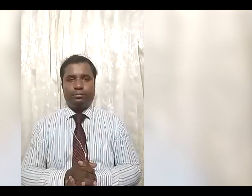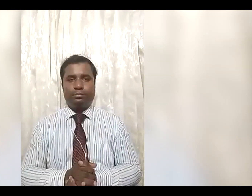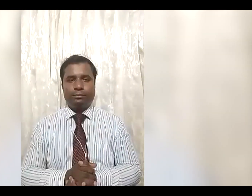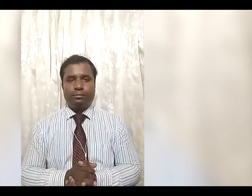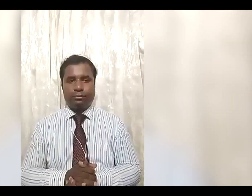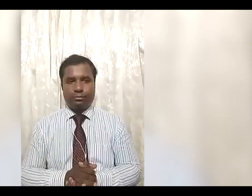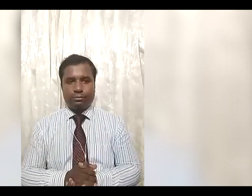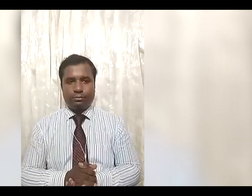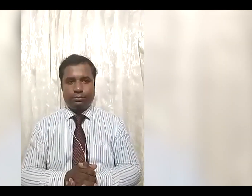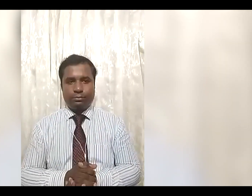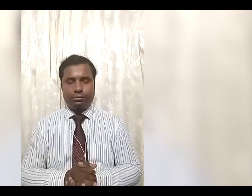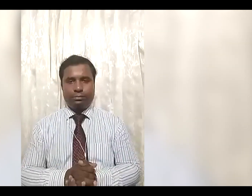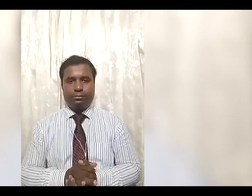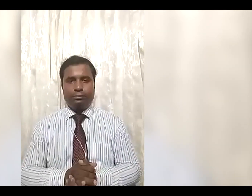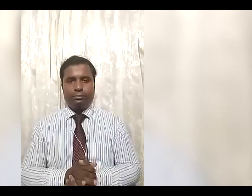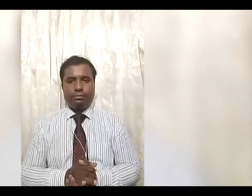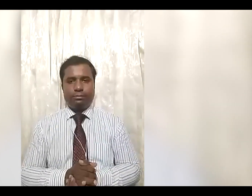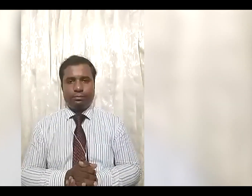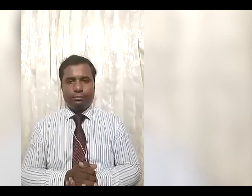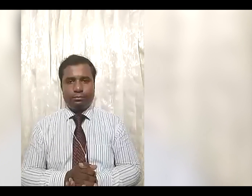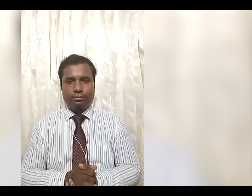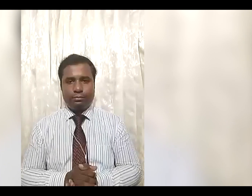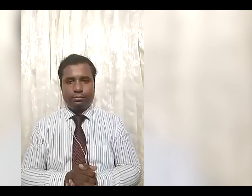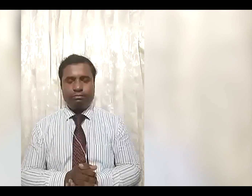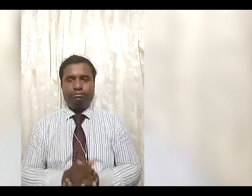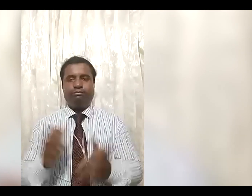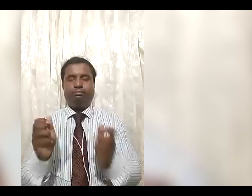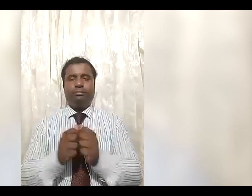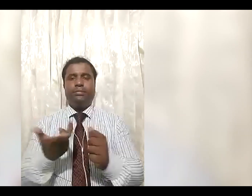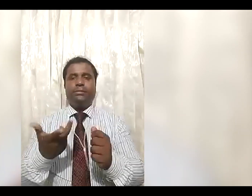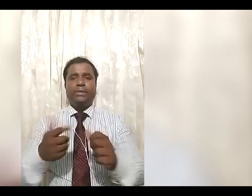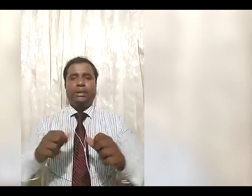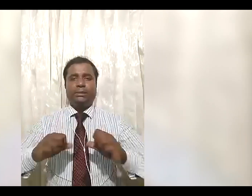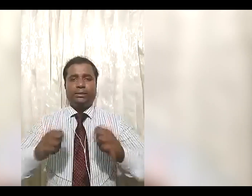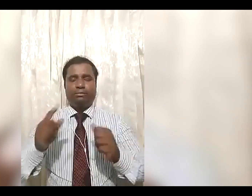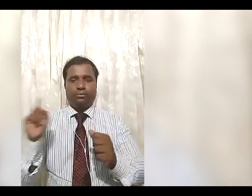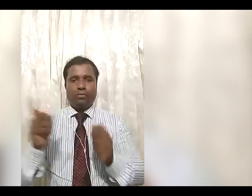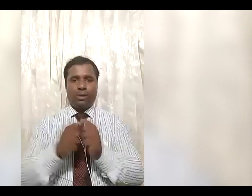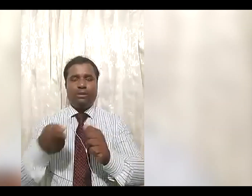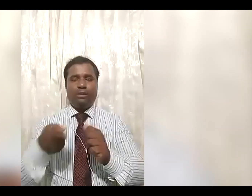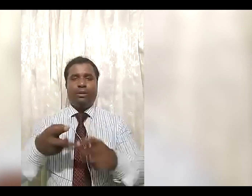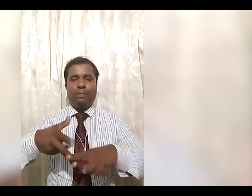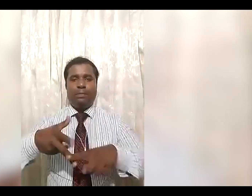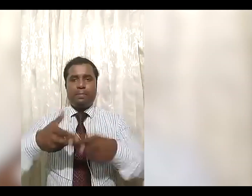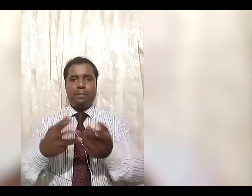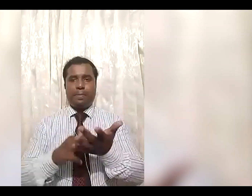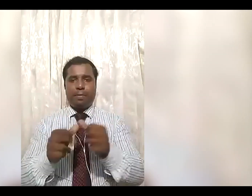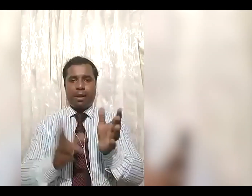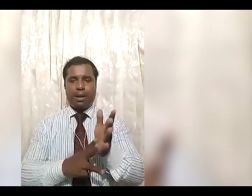as we were talking, we realized that none of them had the national identification that was required in order to register to